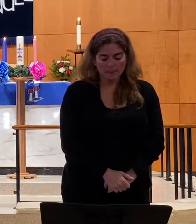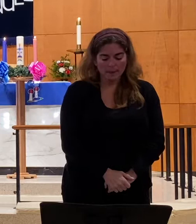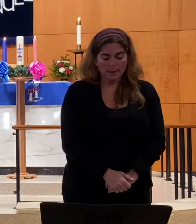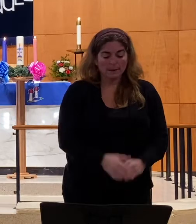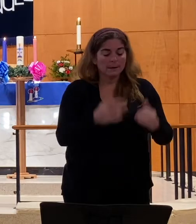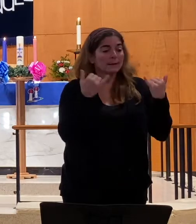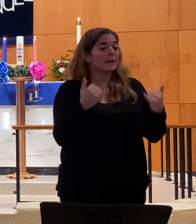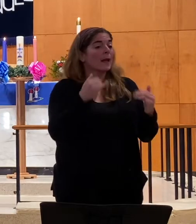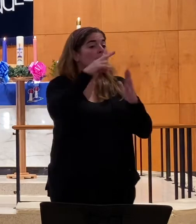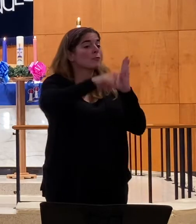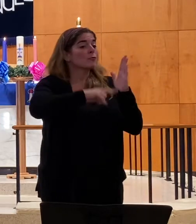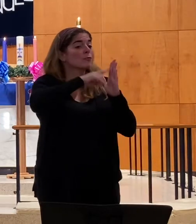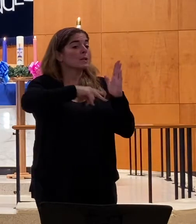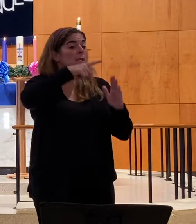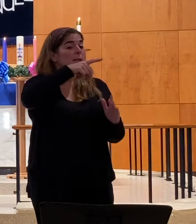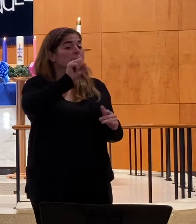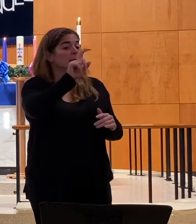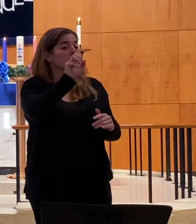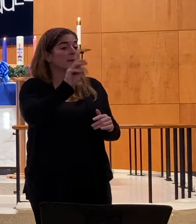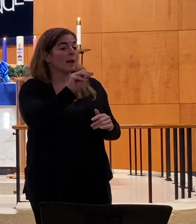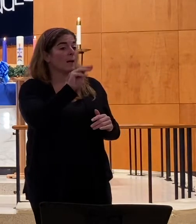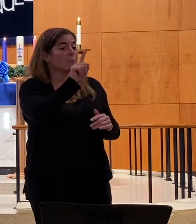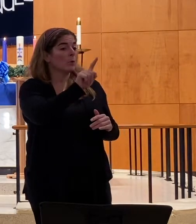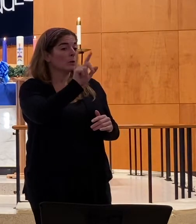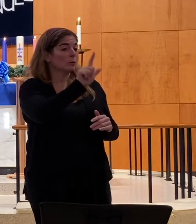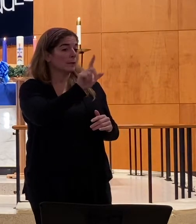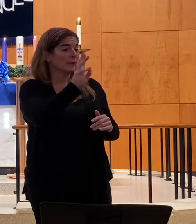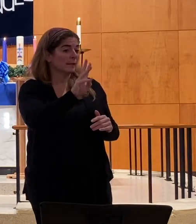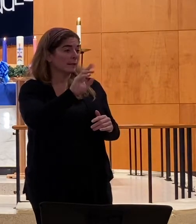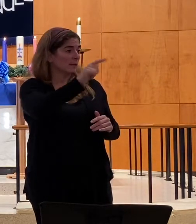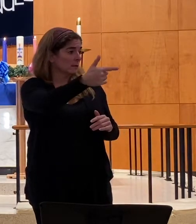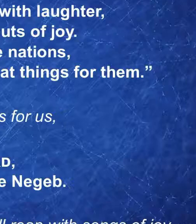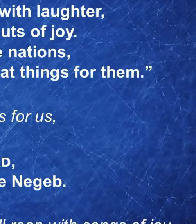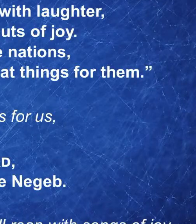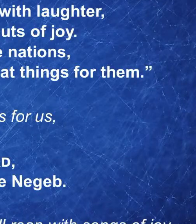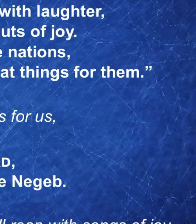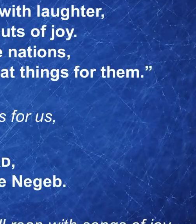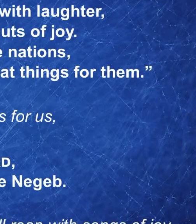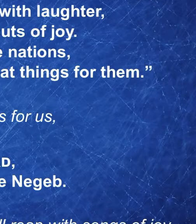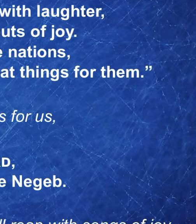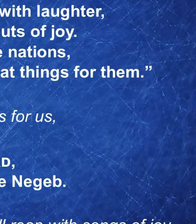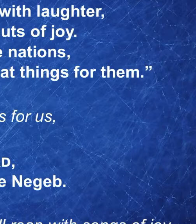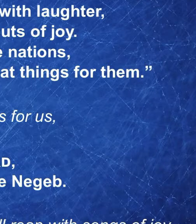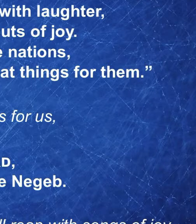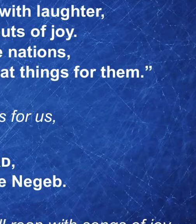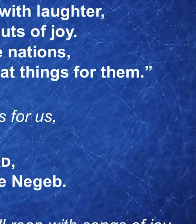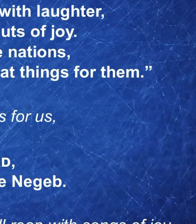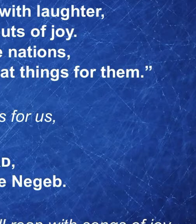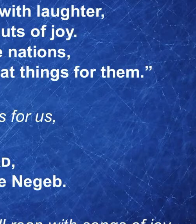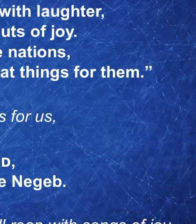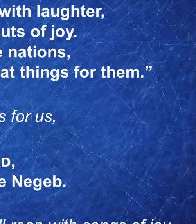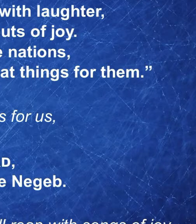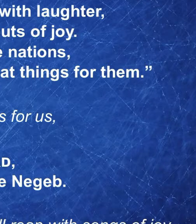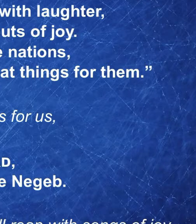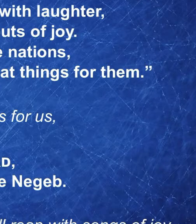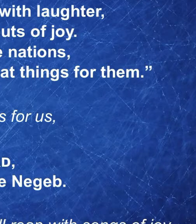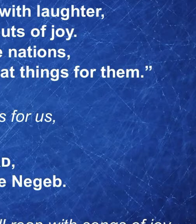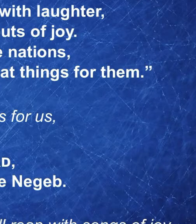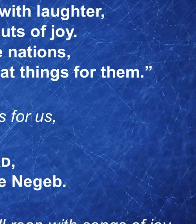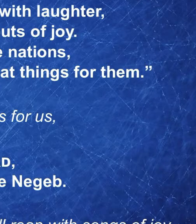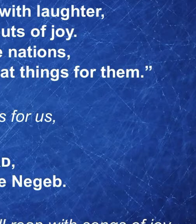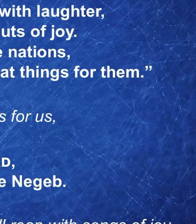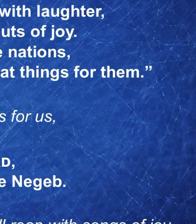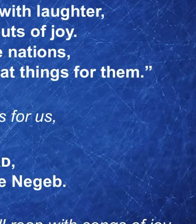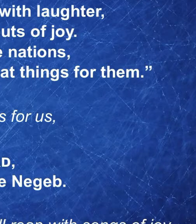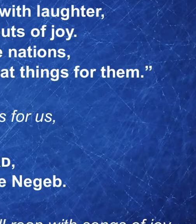We'll now read responsively Psalm 126. When the Lord restored the fortunes of Zion, then